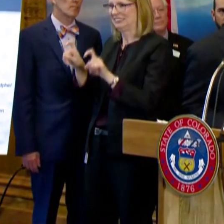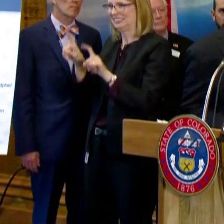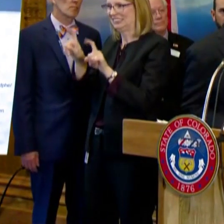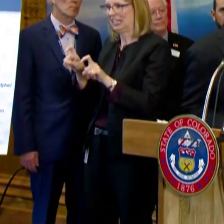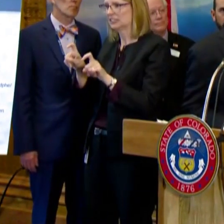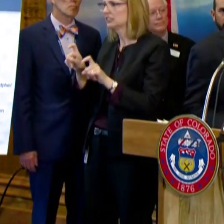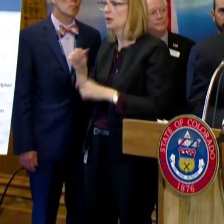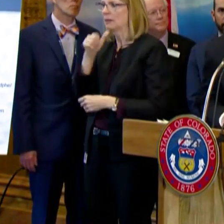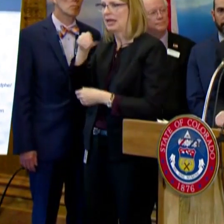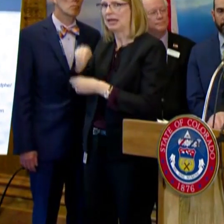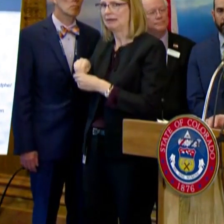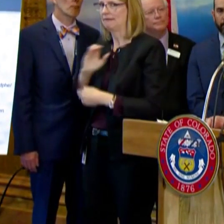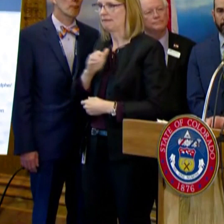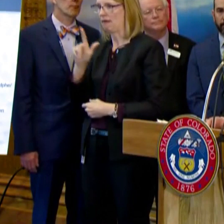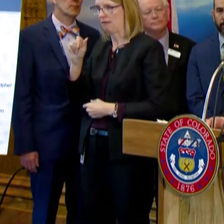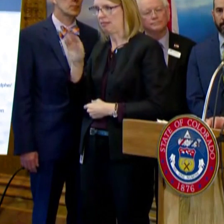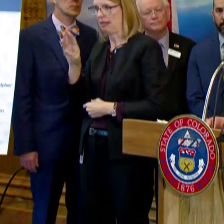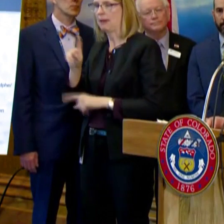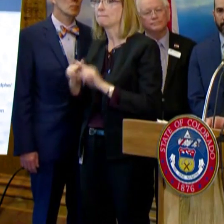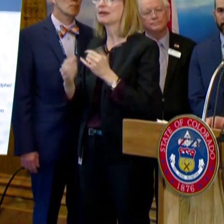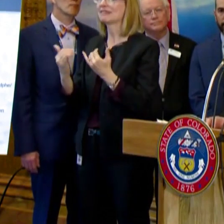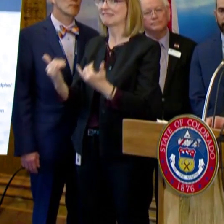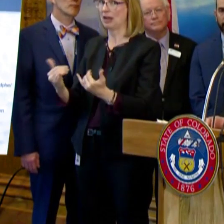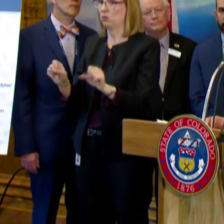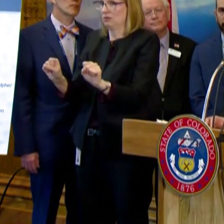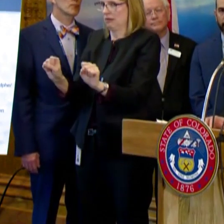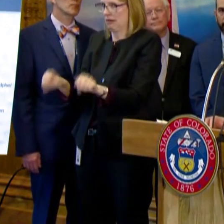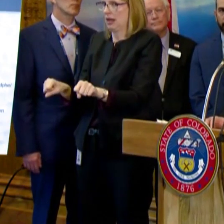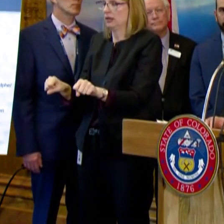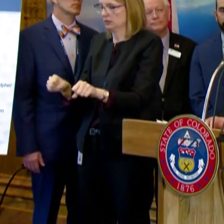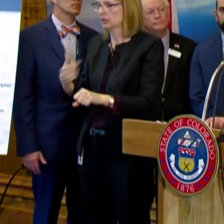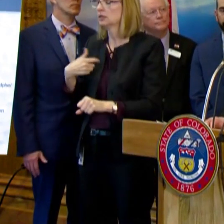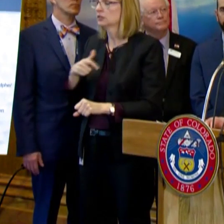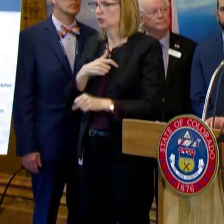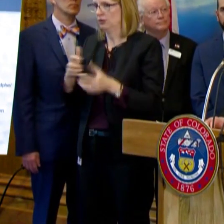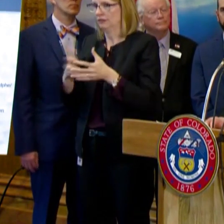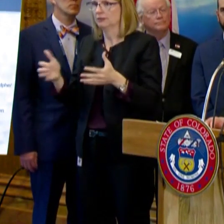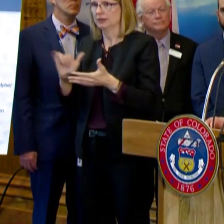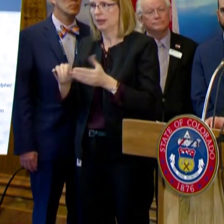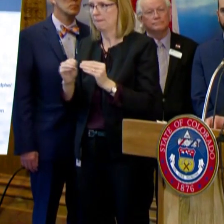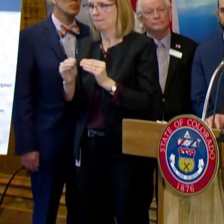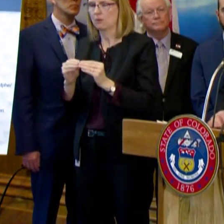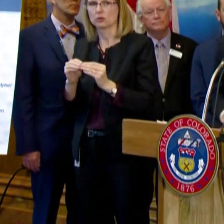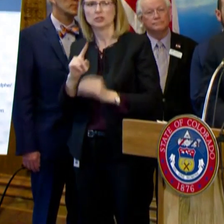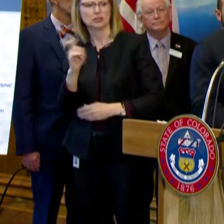those in-house in our lab. Now we have that capacity, and we're expecting that we will be doing.